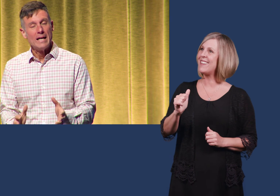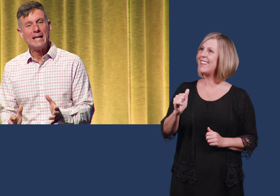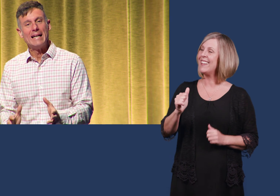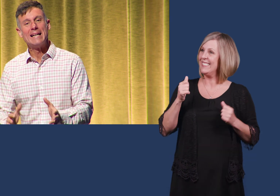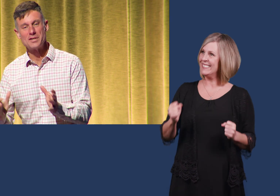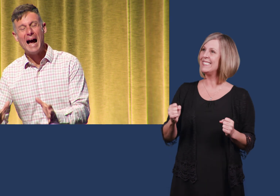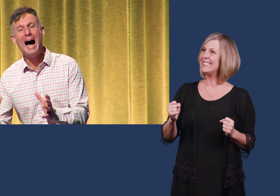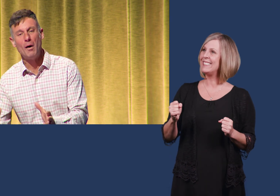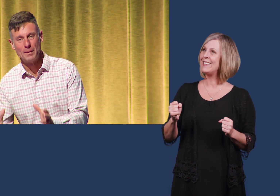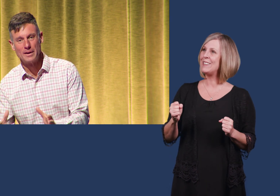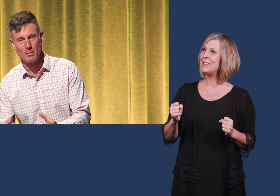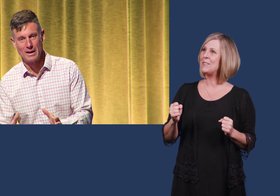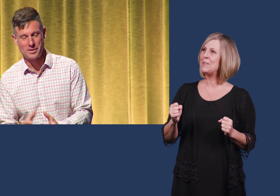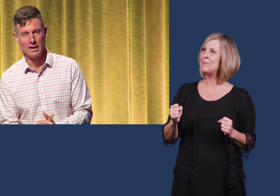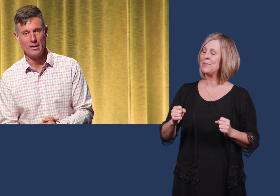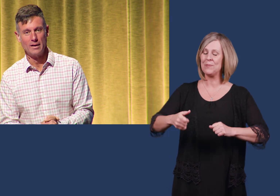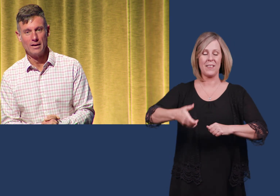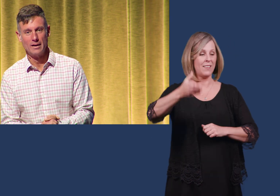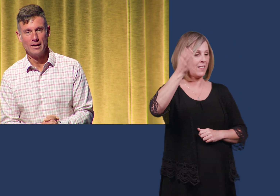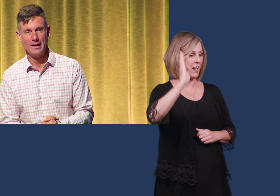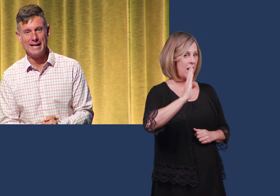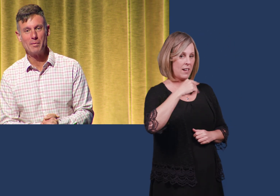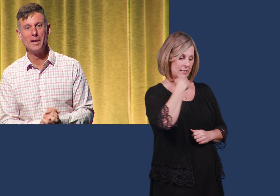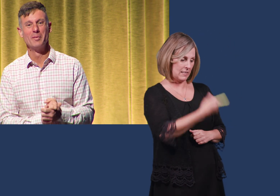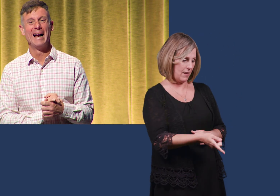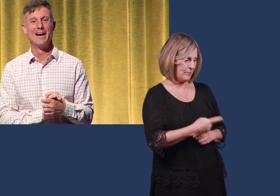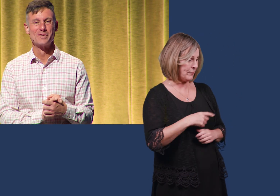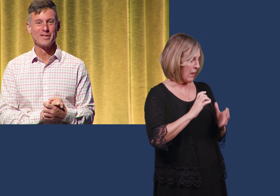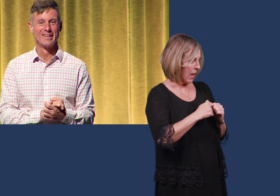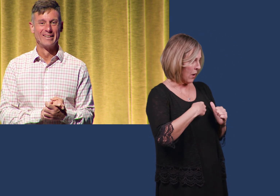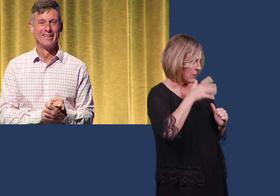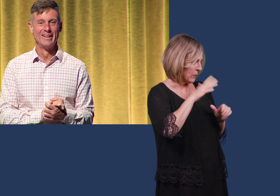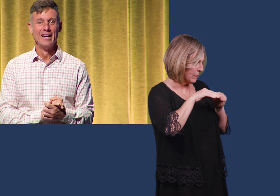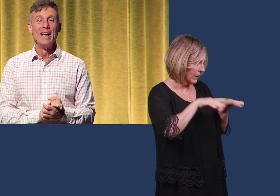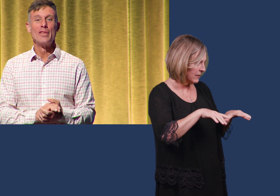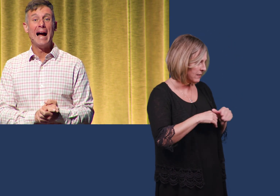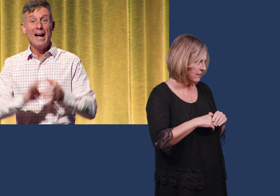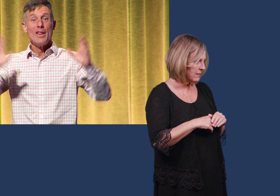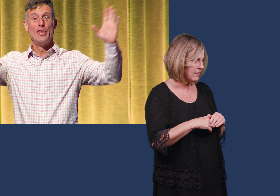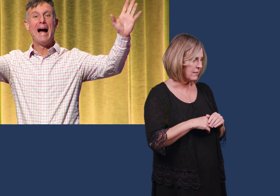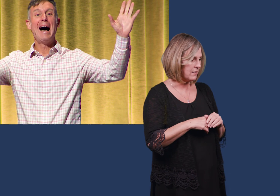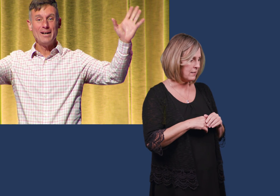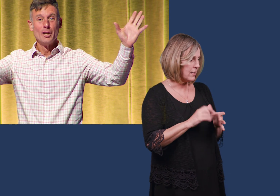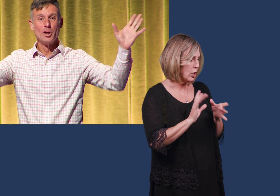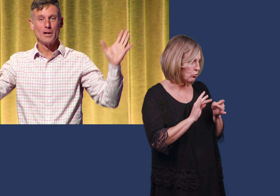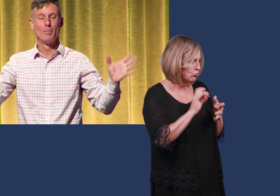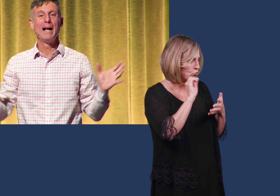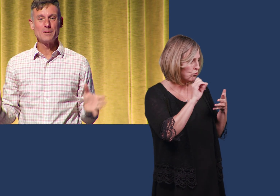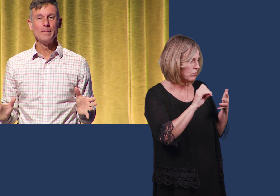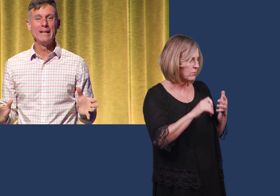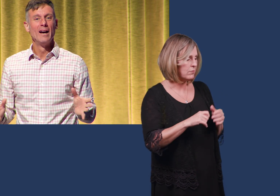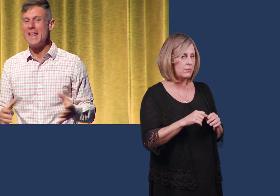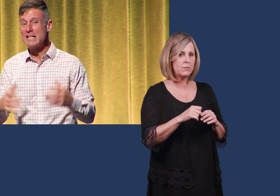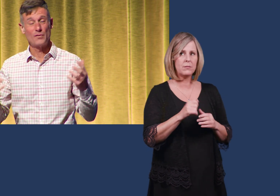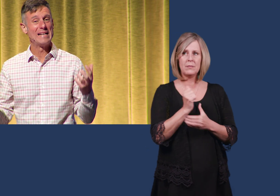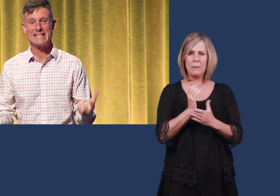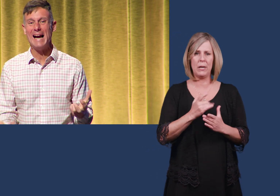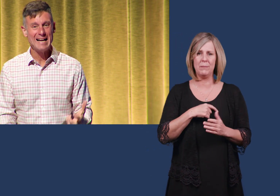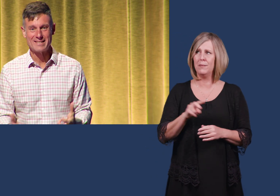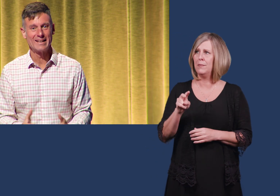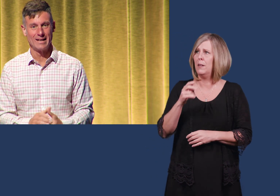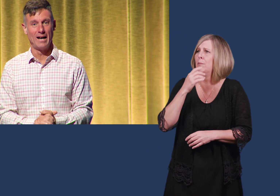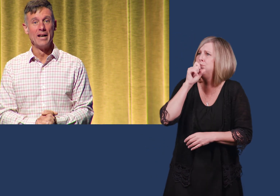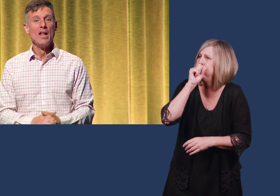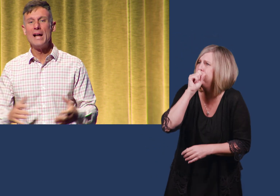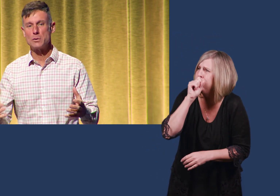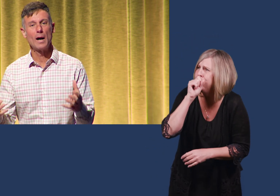Abraham, here's how I'm going to bless you. And Abraham laughs. That you're going to bless me? That's